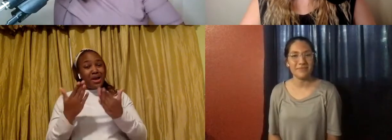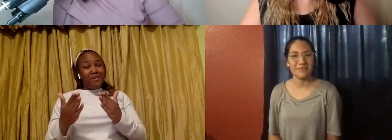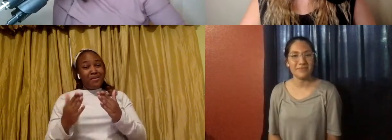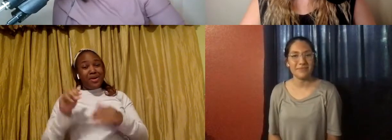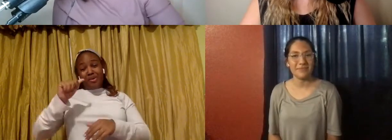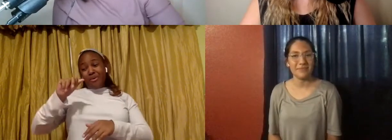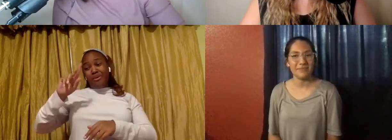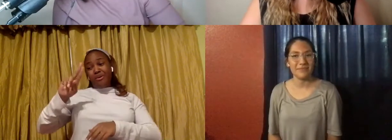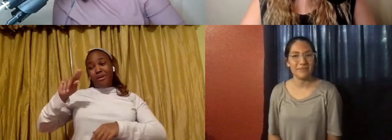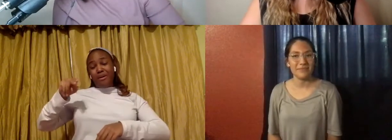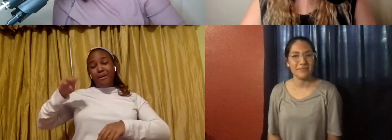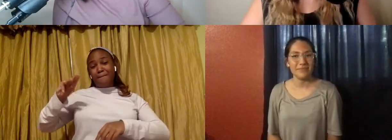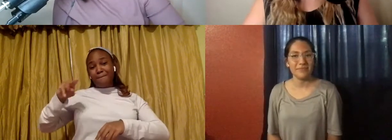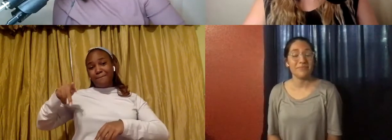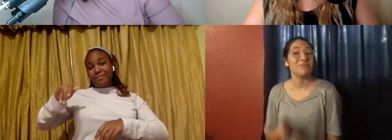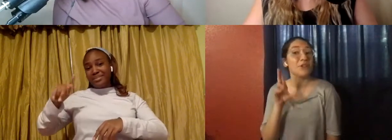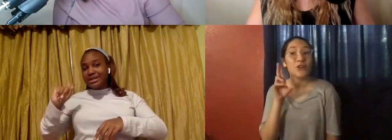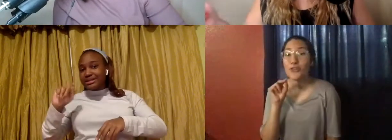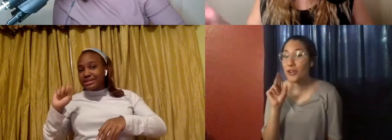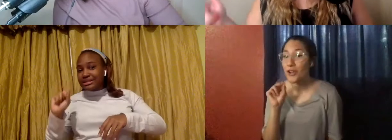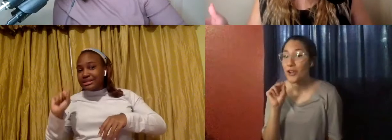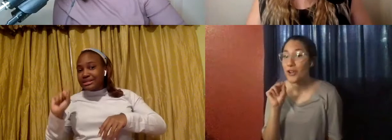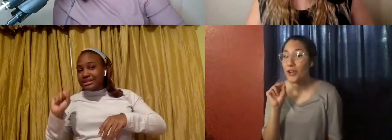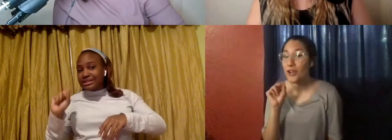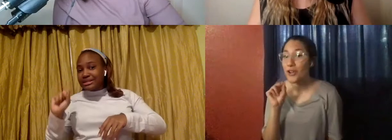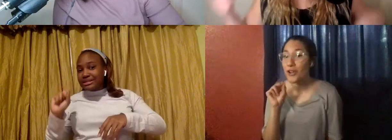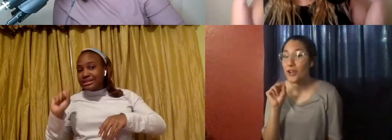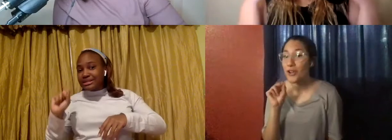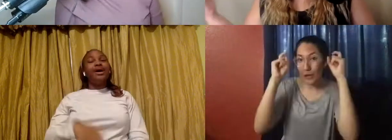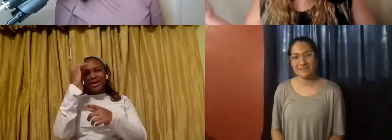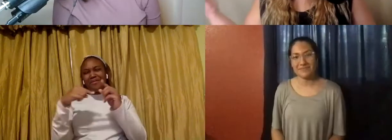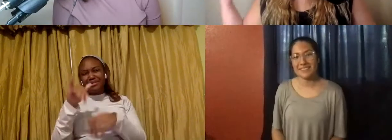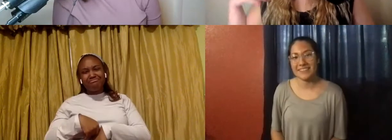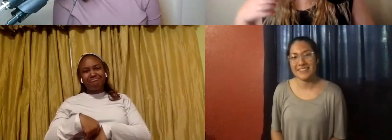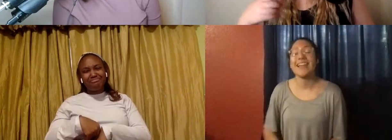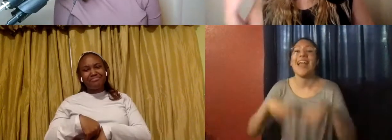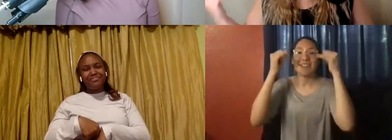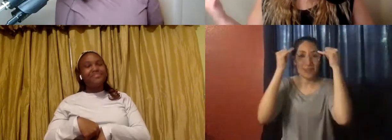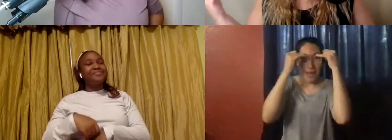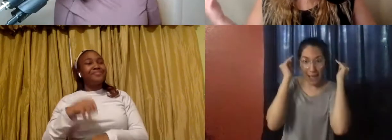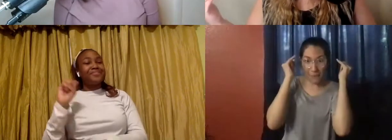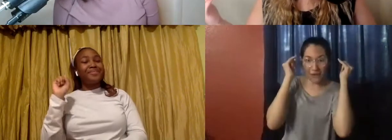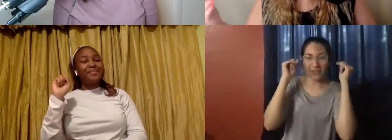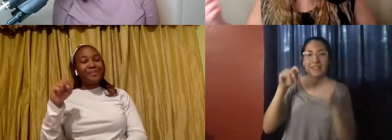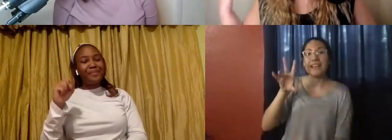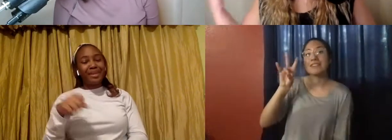I would think. No, that's our next one. Most waxed is eyebrows. So